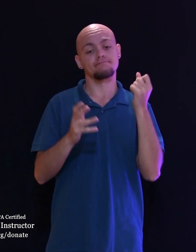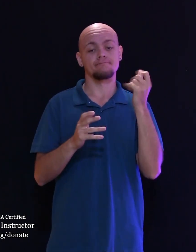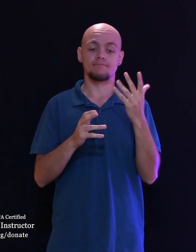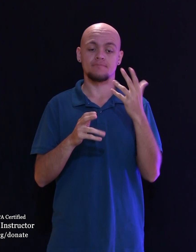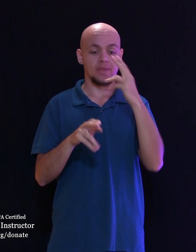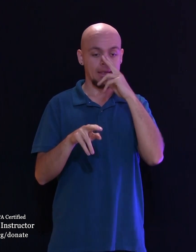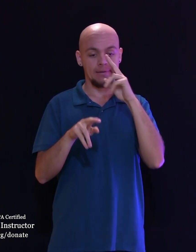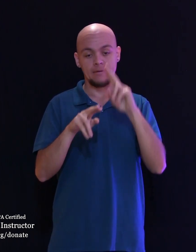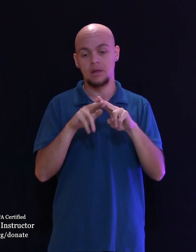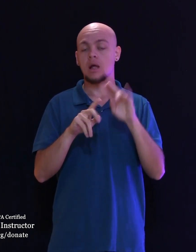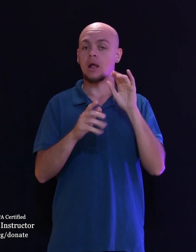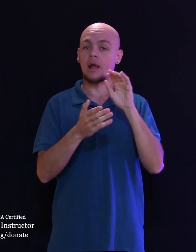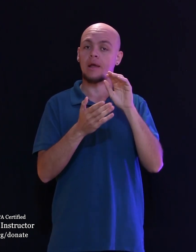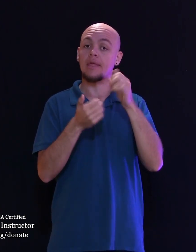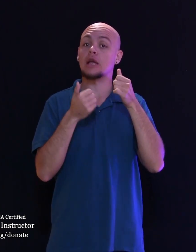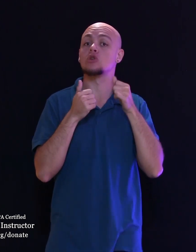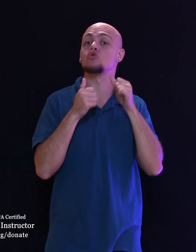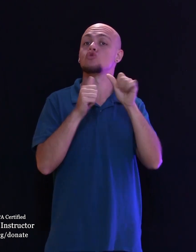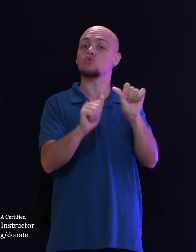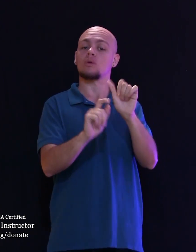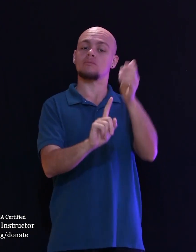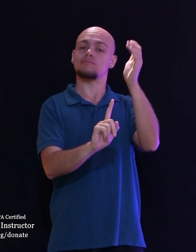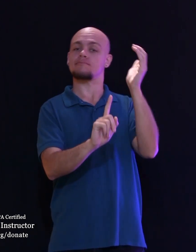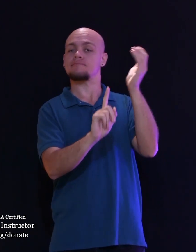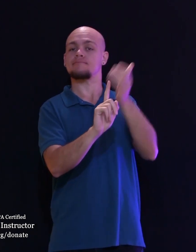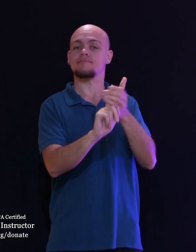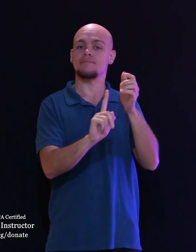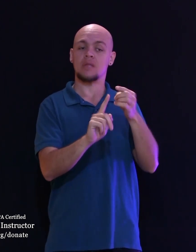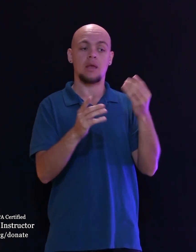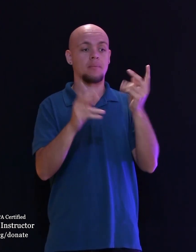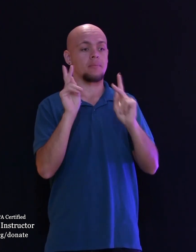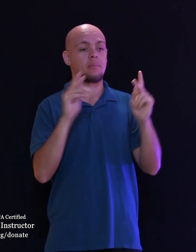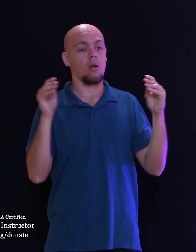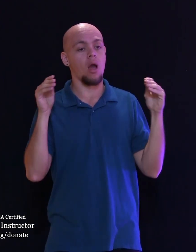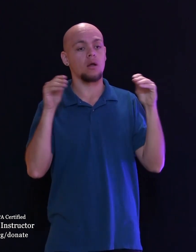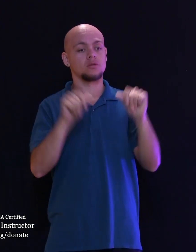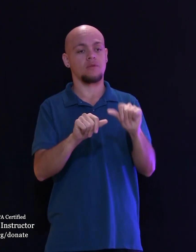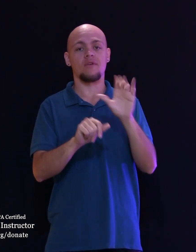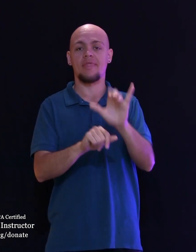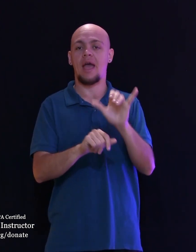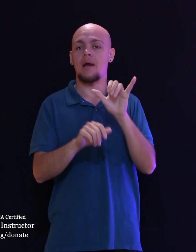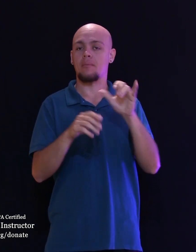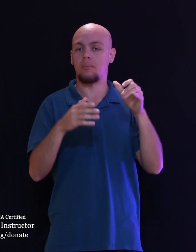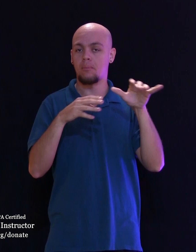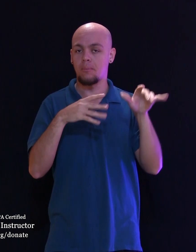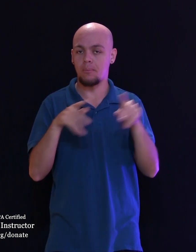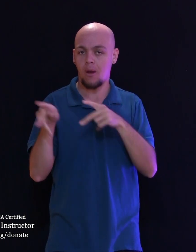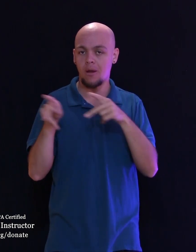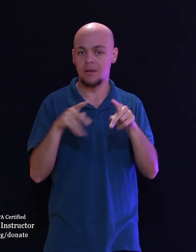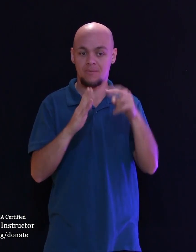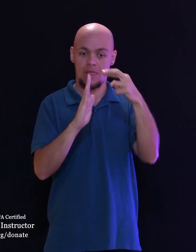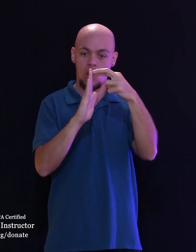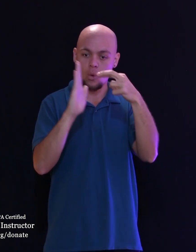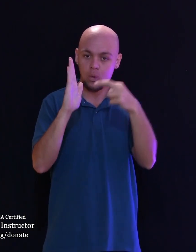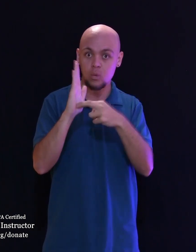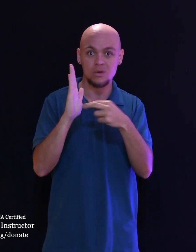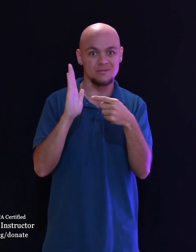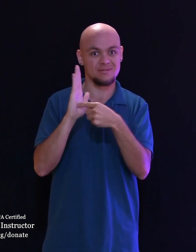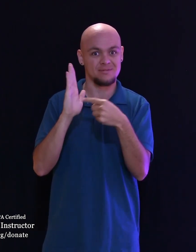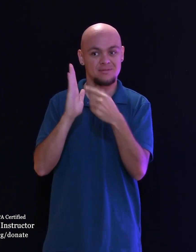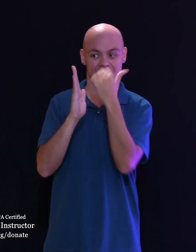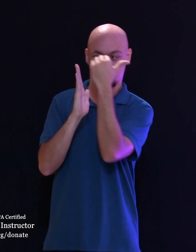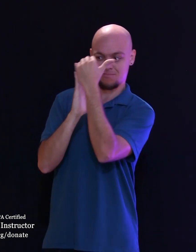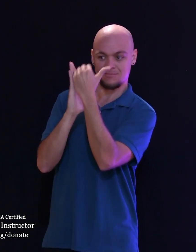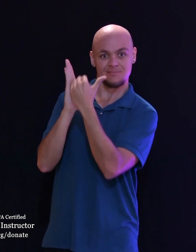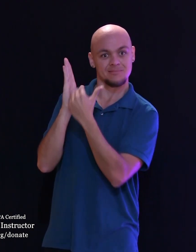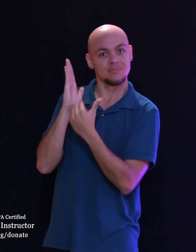like that. And they try to then have people donate money for their parties. But there's all kinds of rules about that. We've had to put